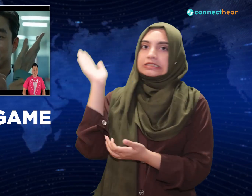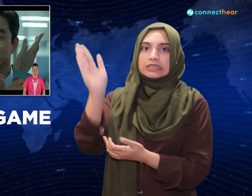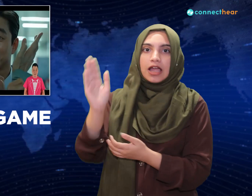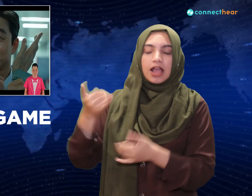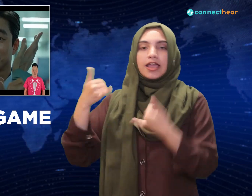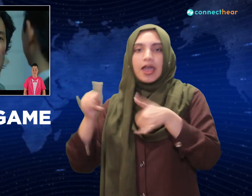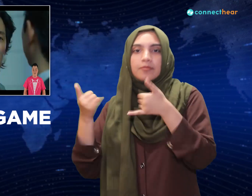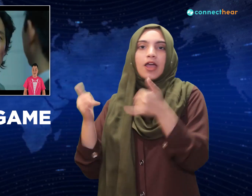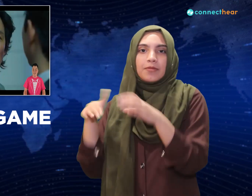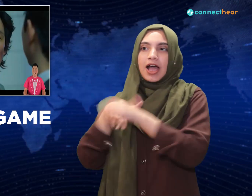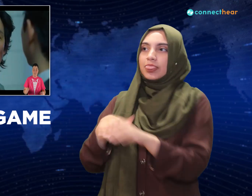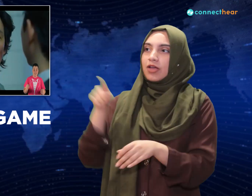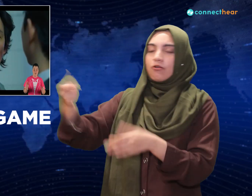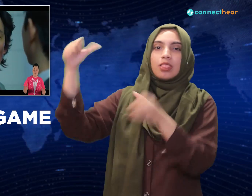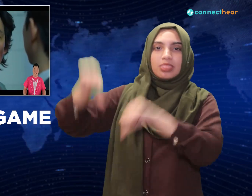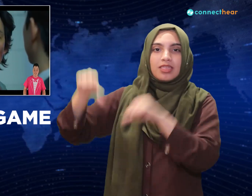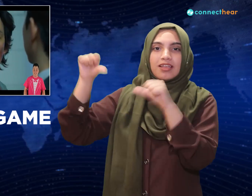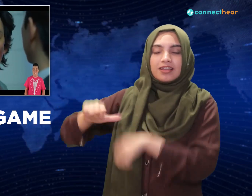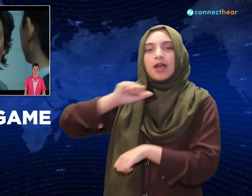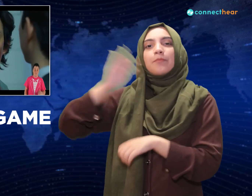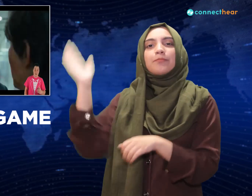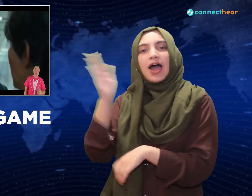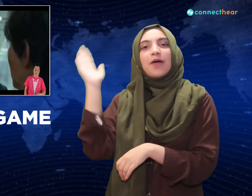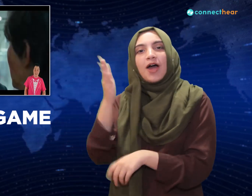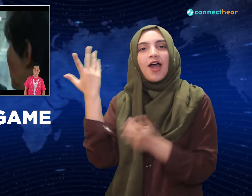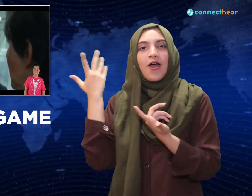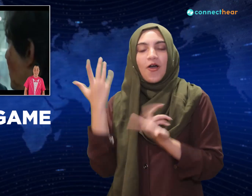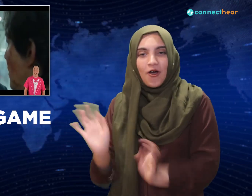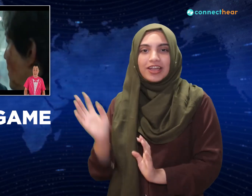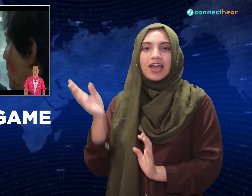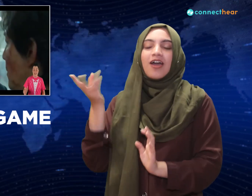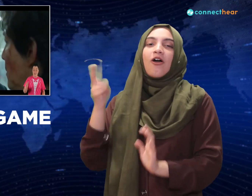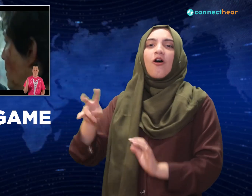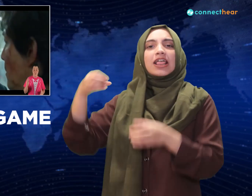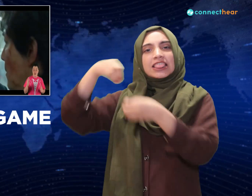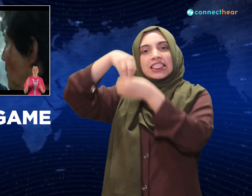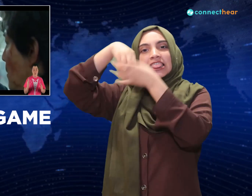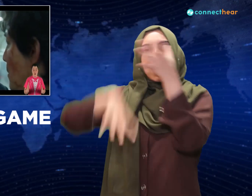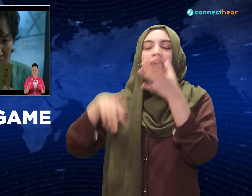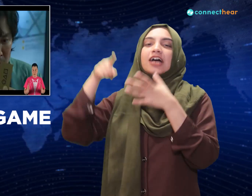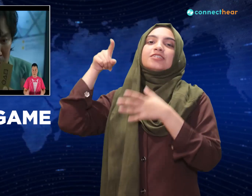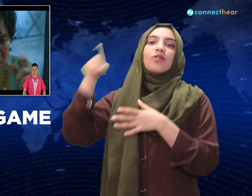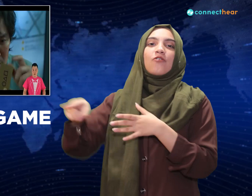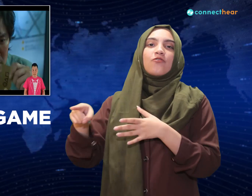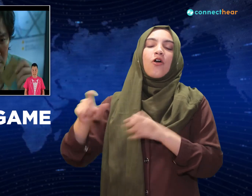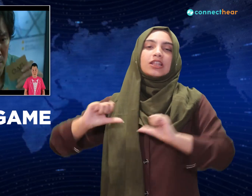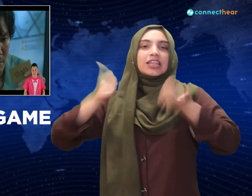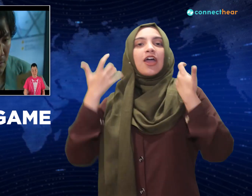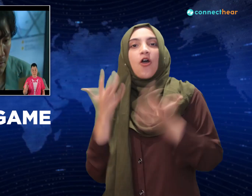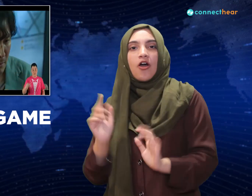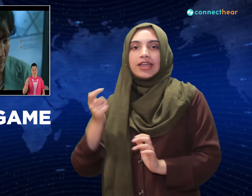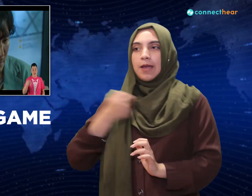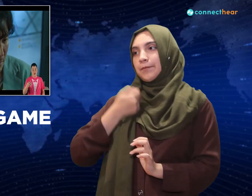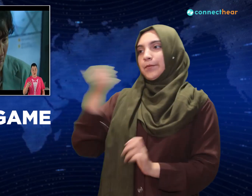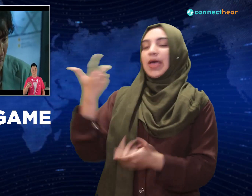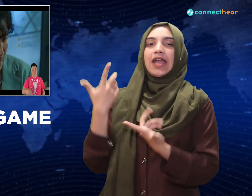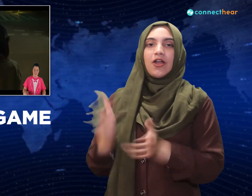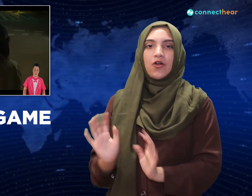cash and eventually he wins this guy pays and it's like hey if you ever want to play more games give me a call. So